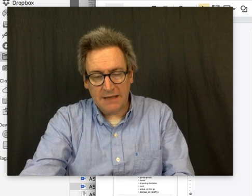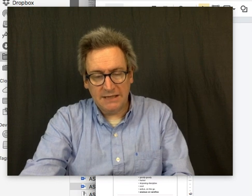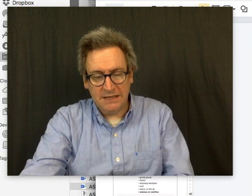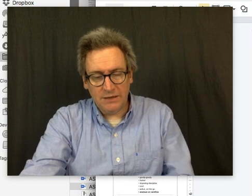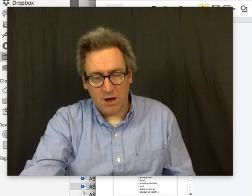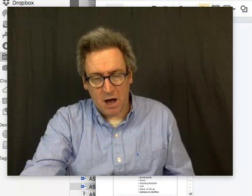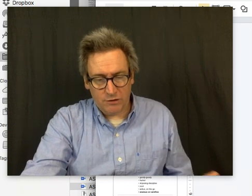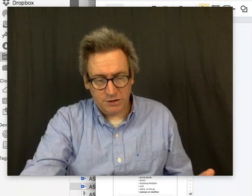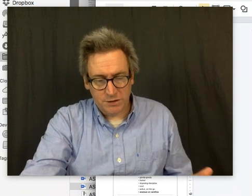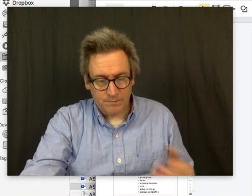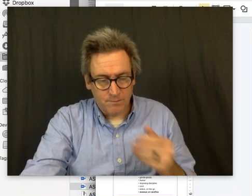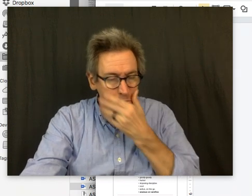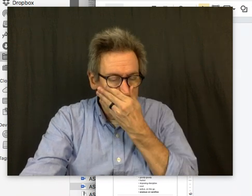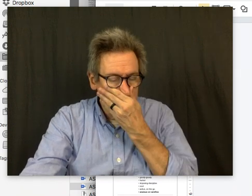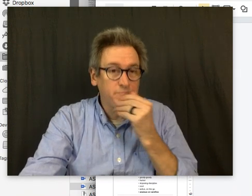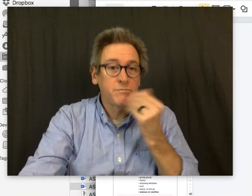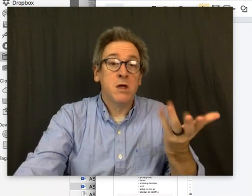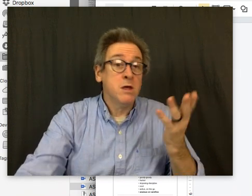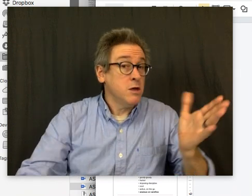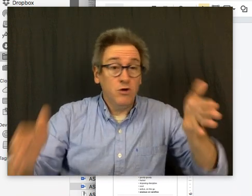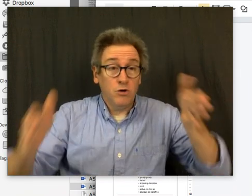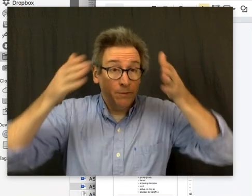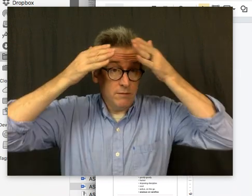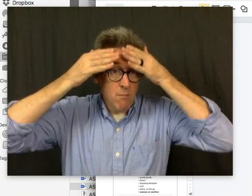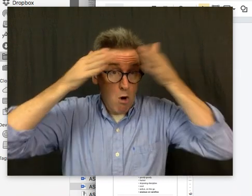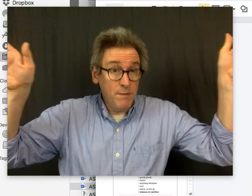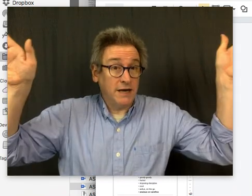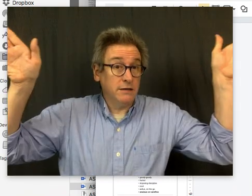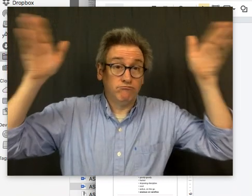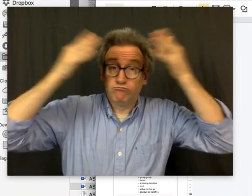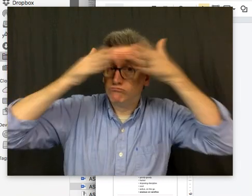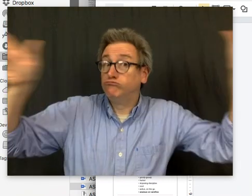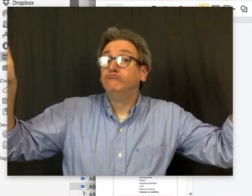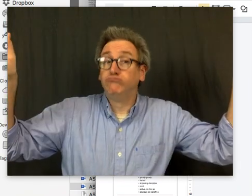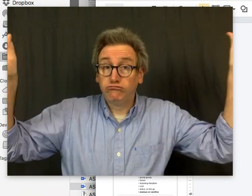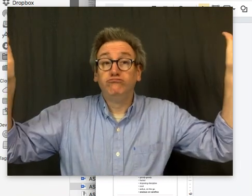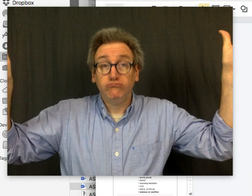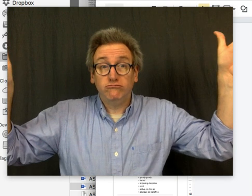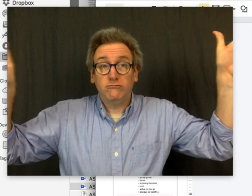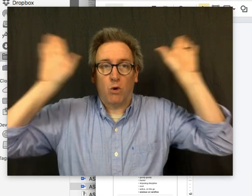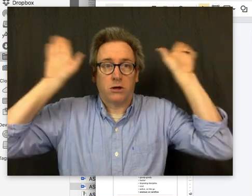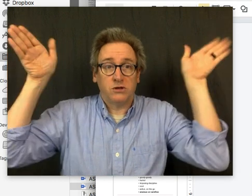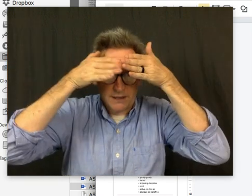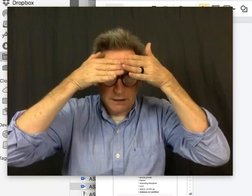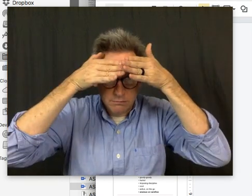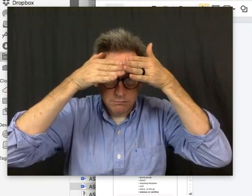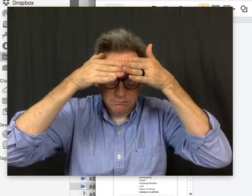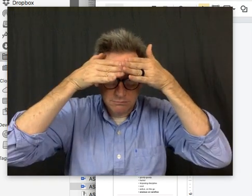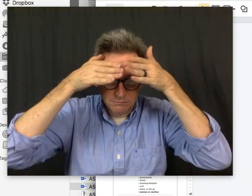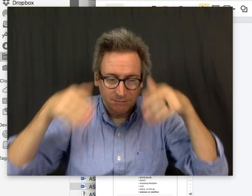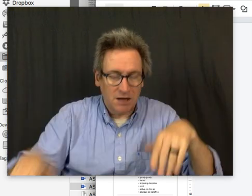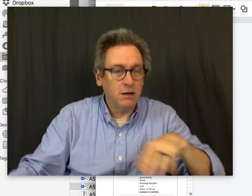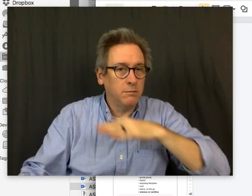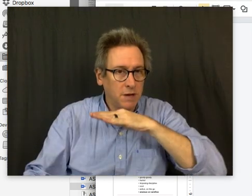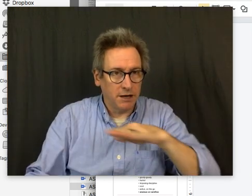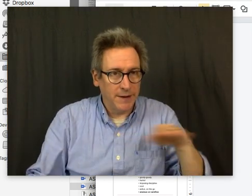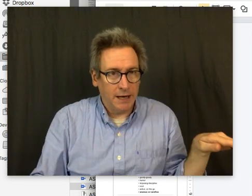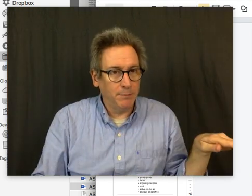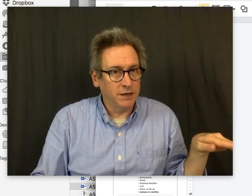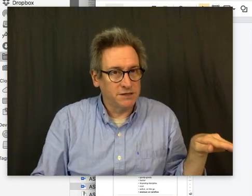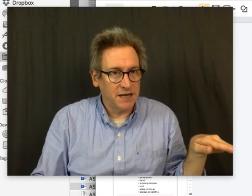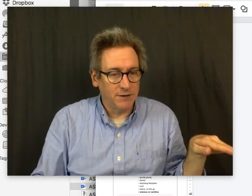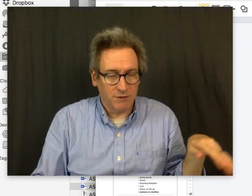At dealing with others, you can be open-minded or closed-minded. Not